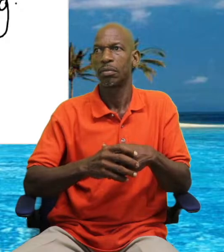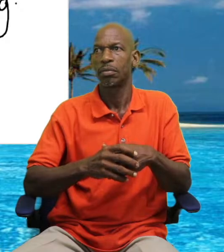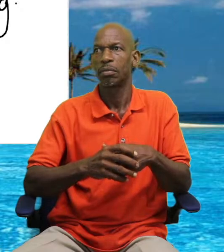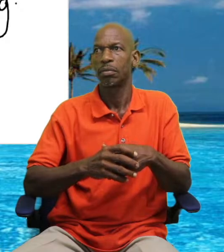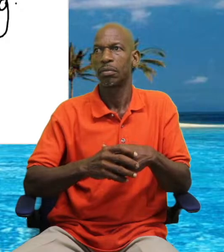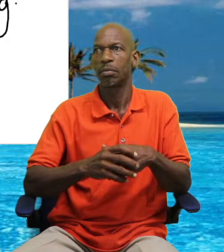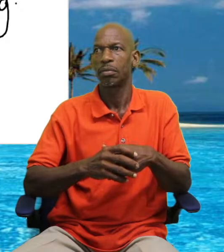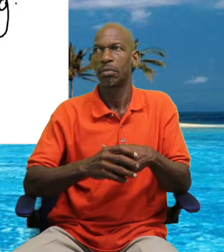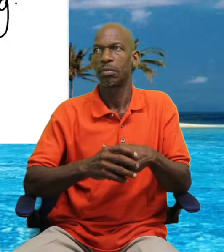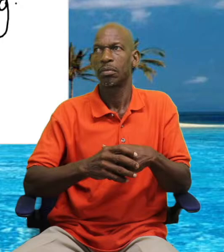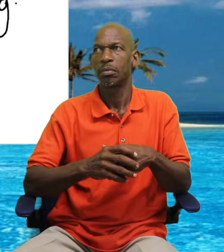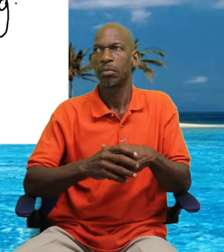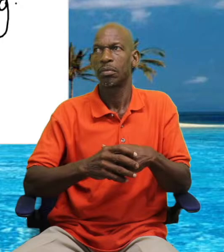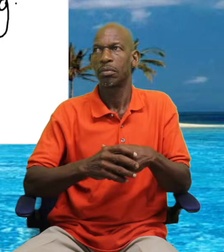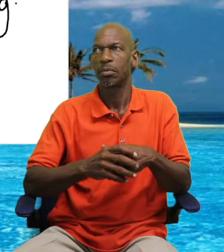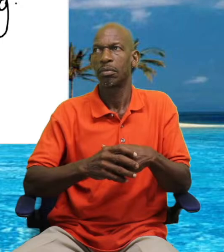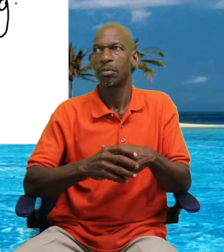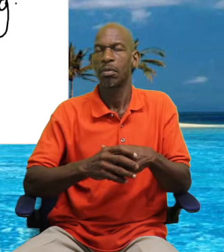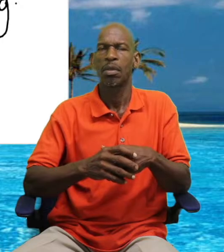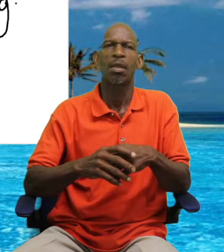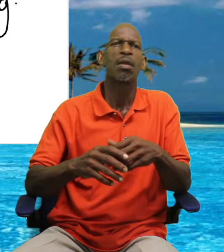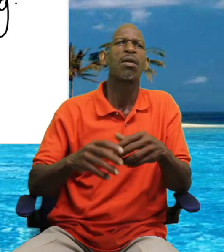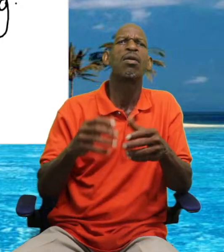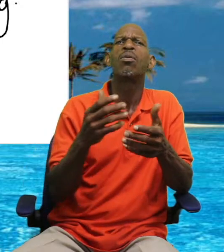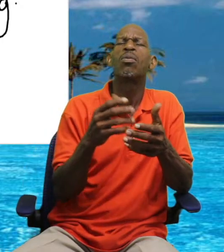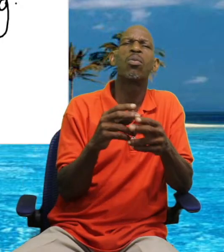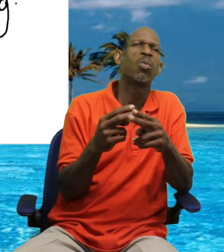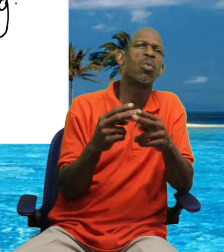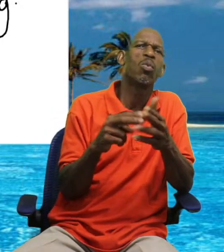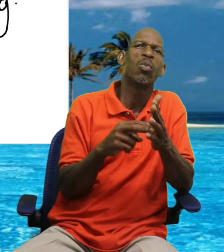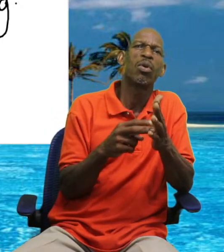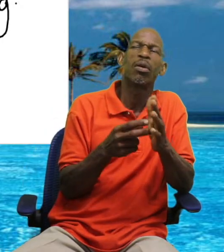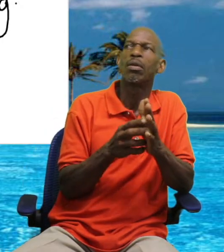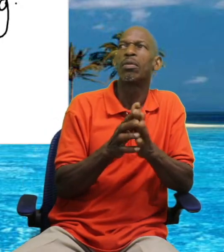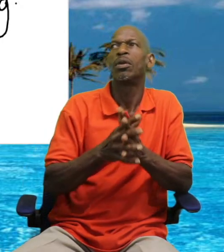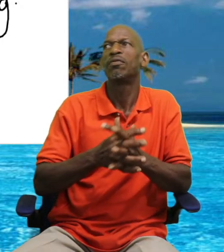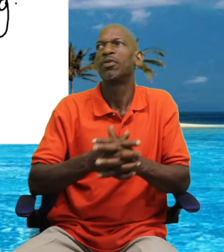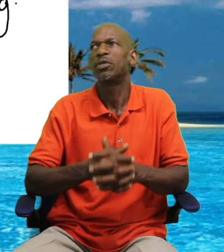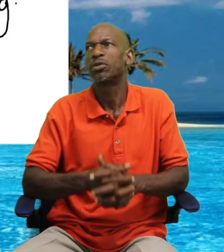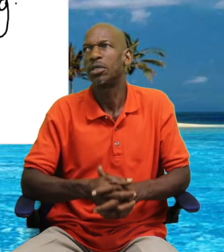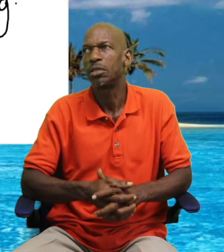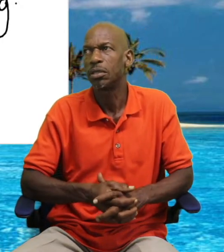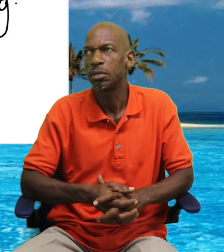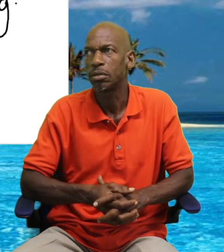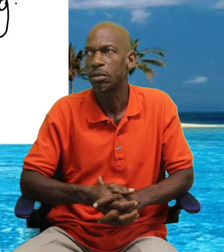Conjunctions are words used to join words